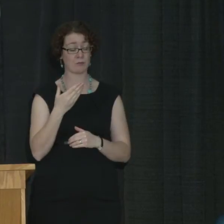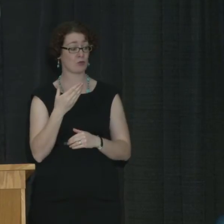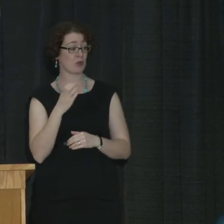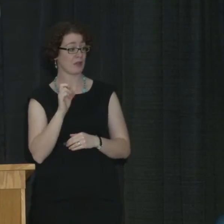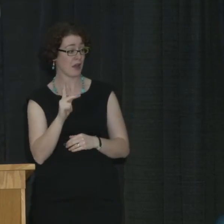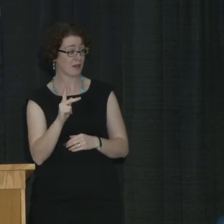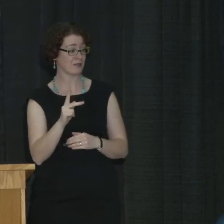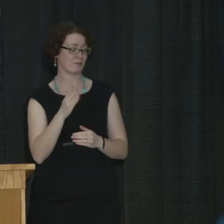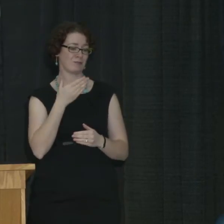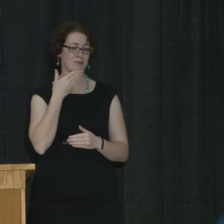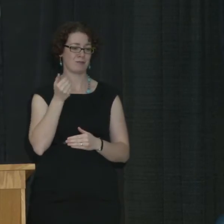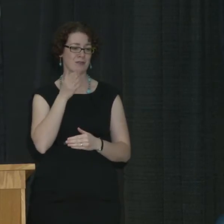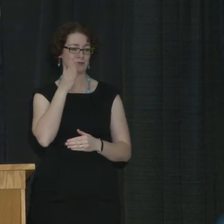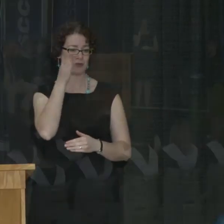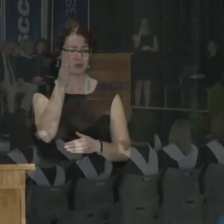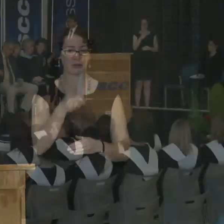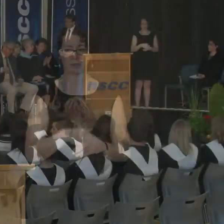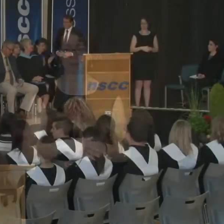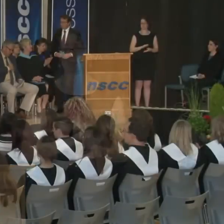in the future.